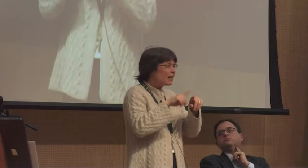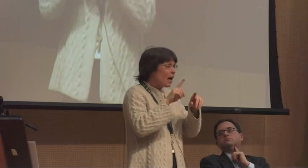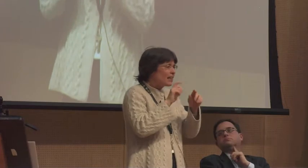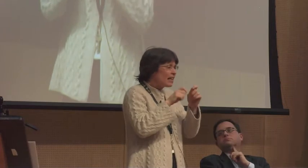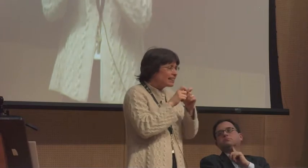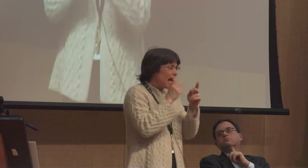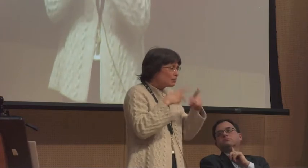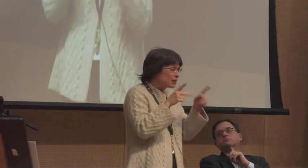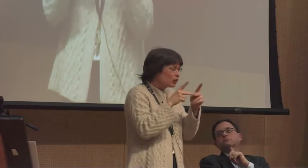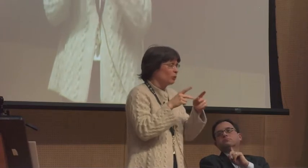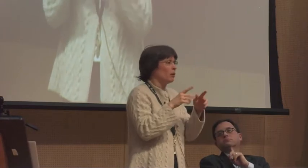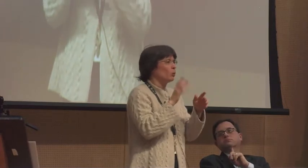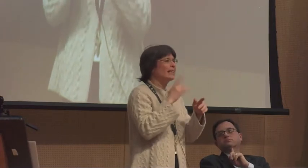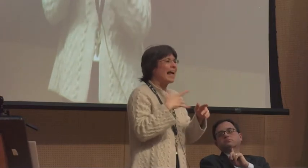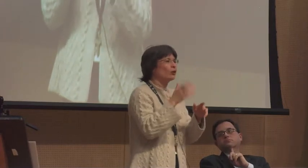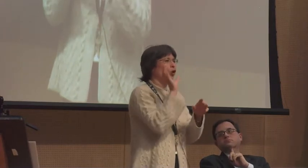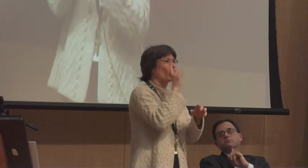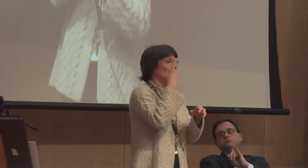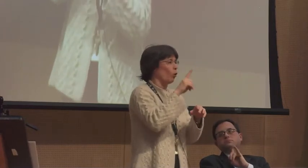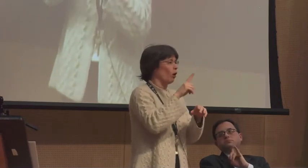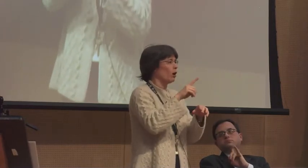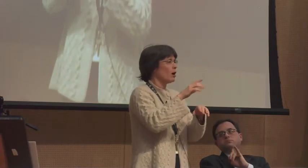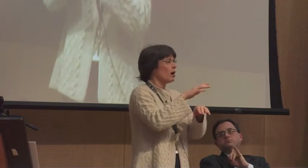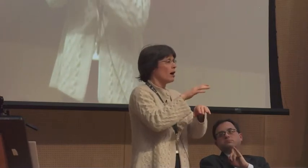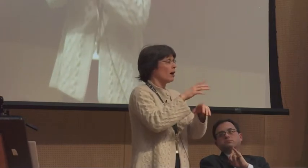depending on the exact position, but we tend to look for